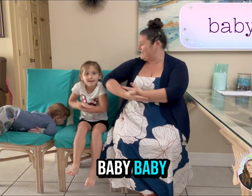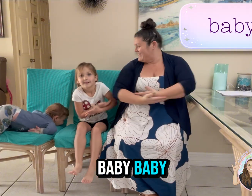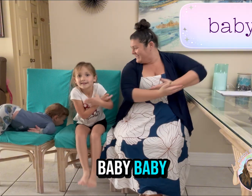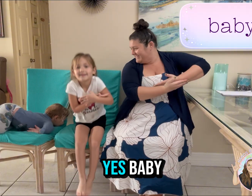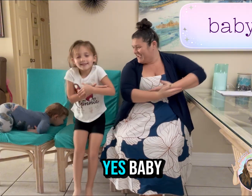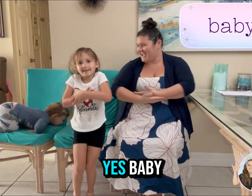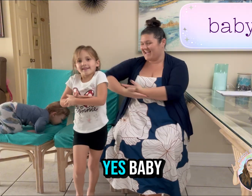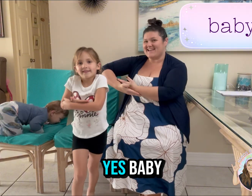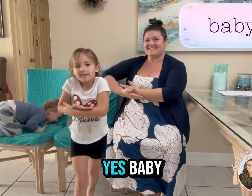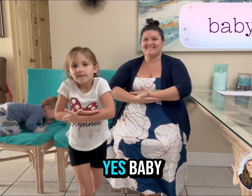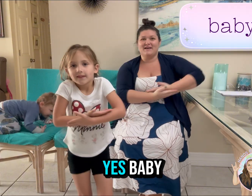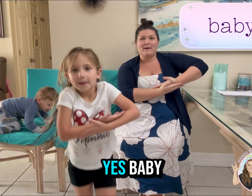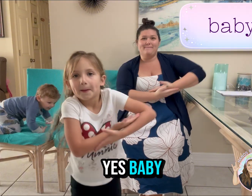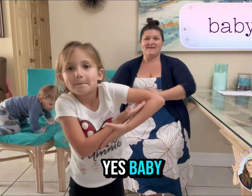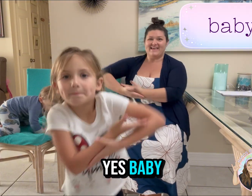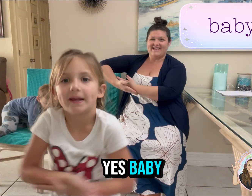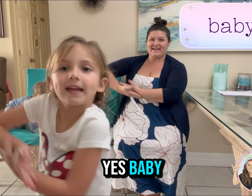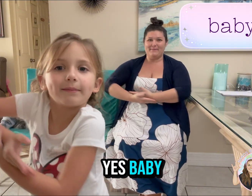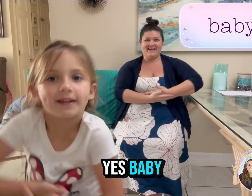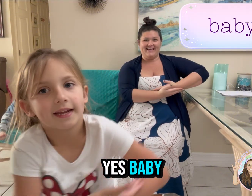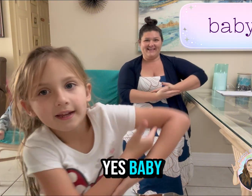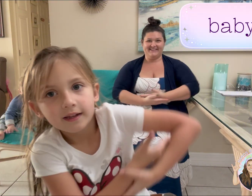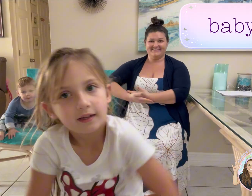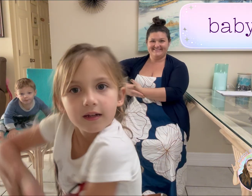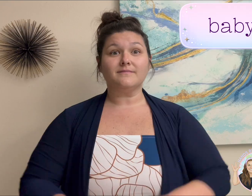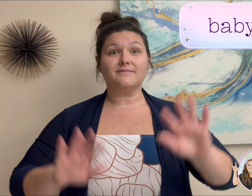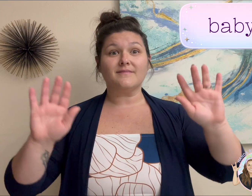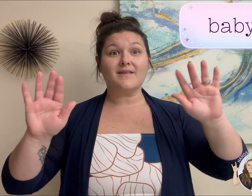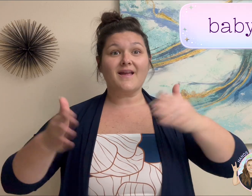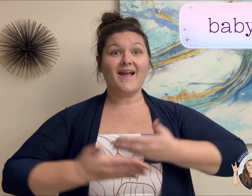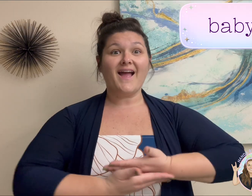Baby. Yes. Baby.